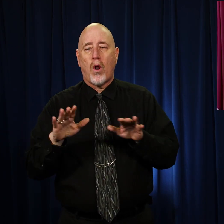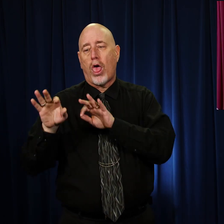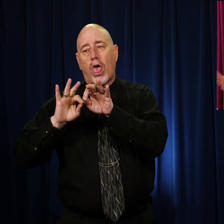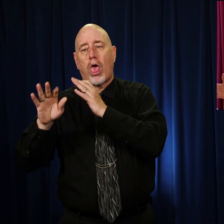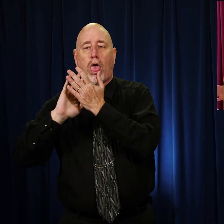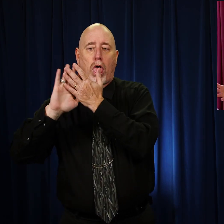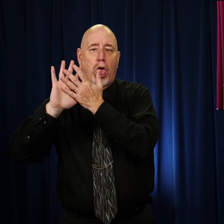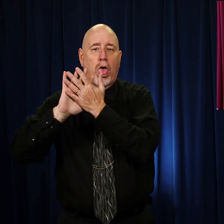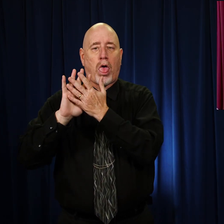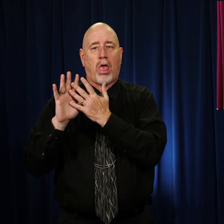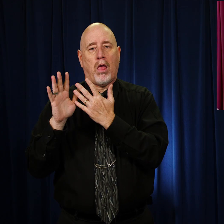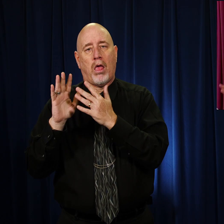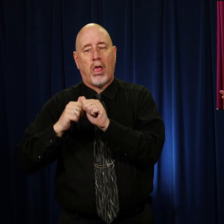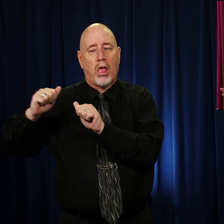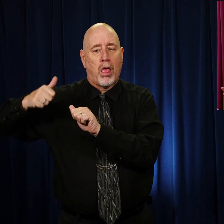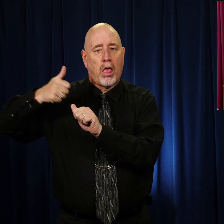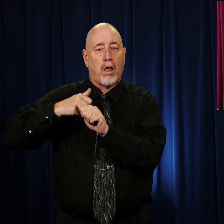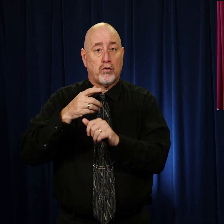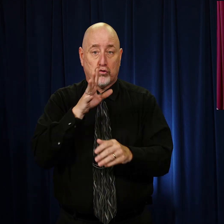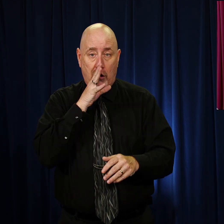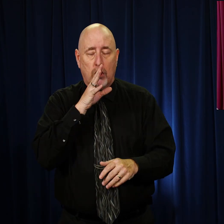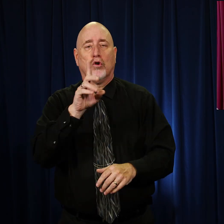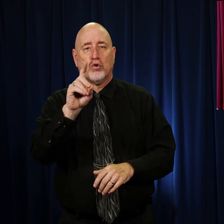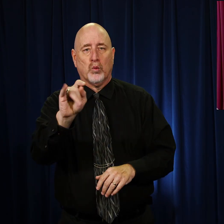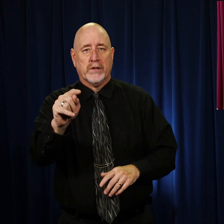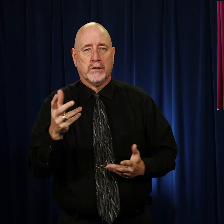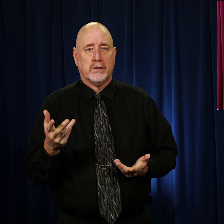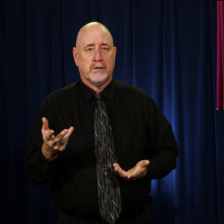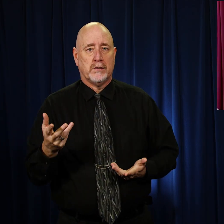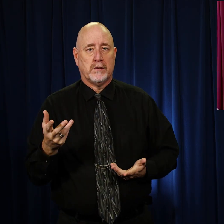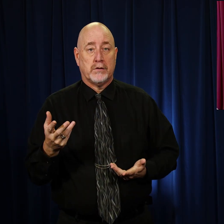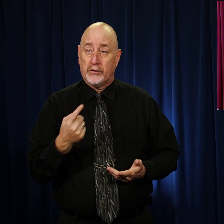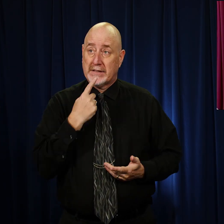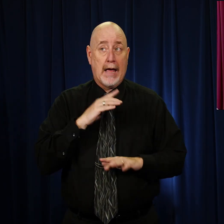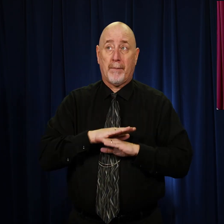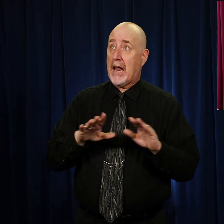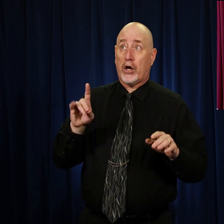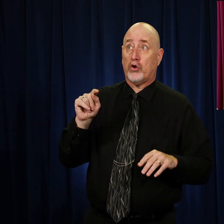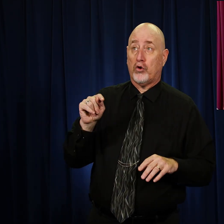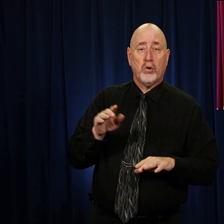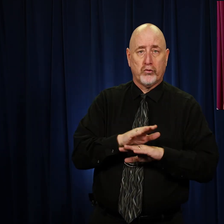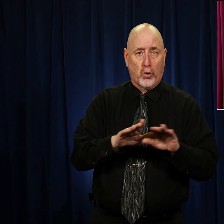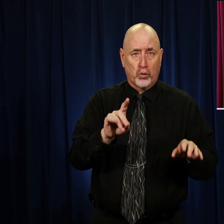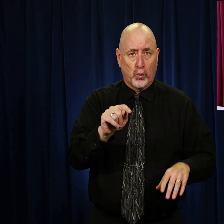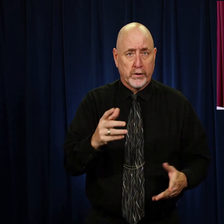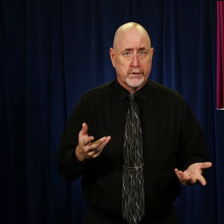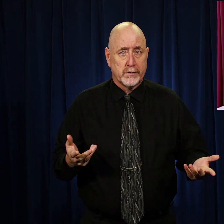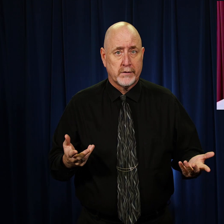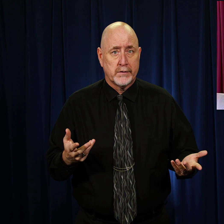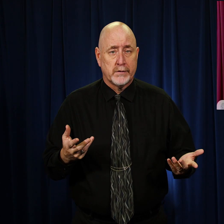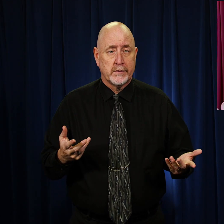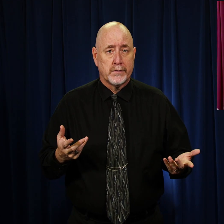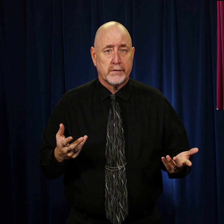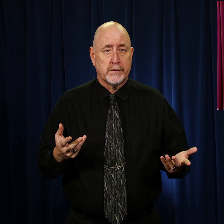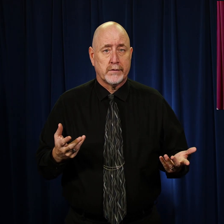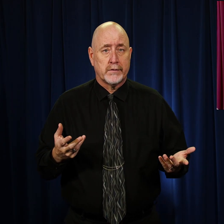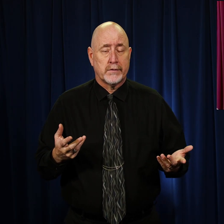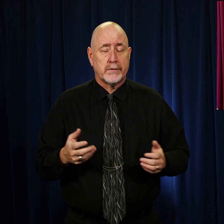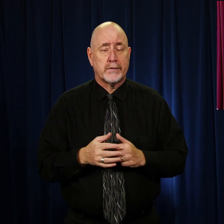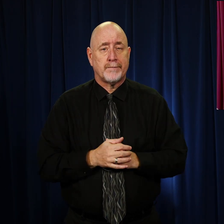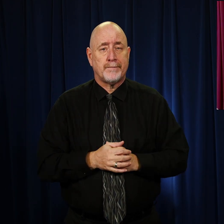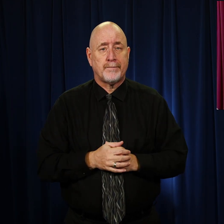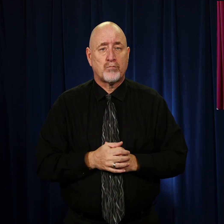qualify it. Don't put stipulations on it. You say you're going to do it. Do it. If you say you're not going to do something, then don't do